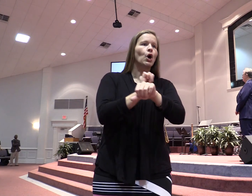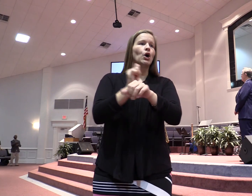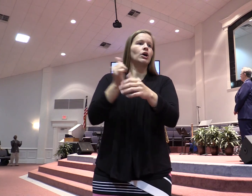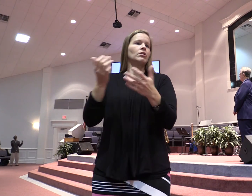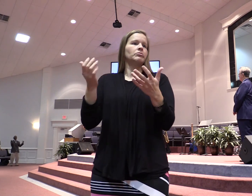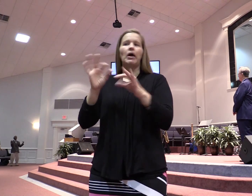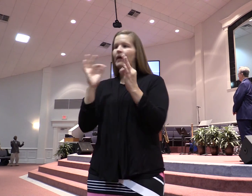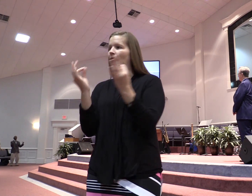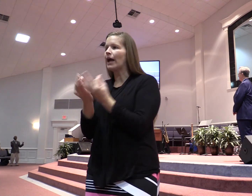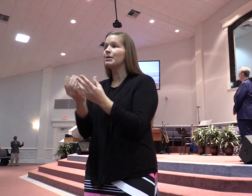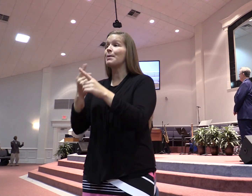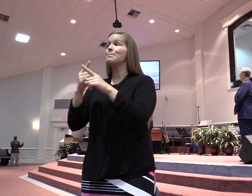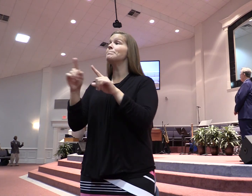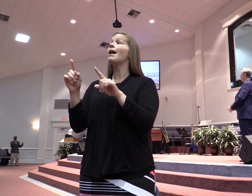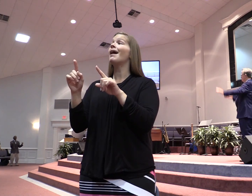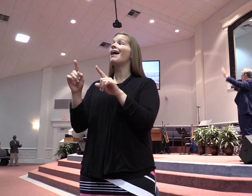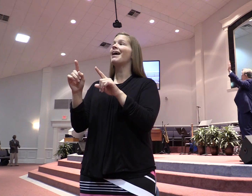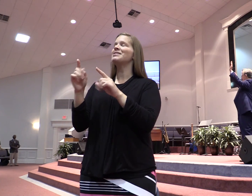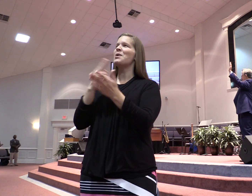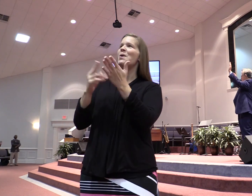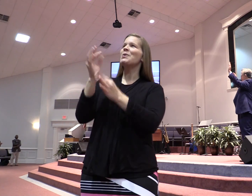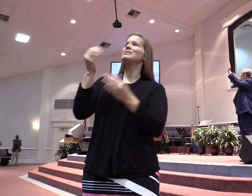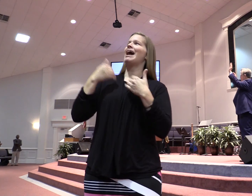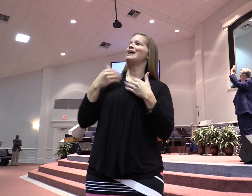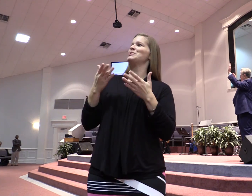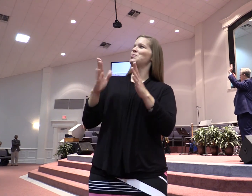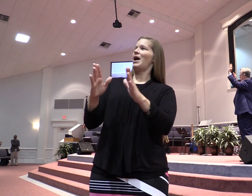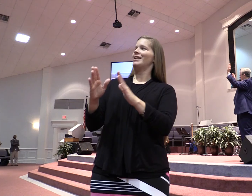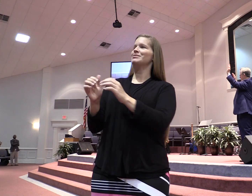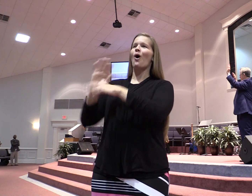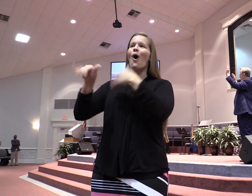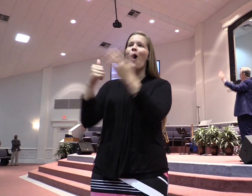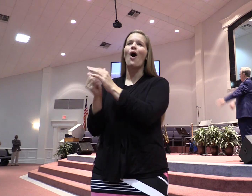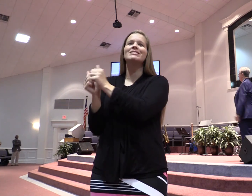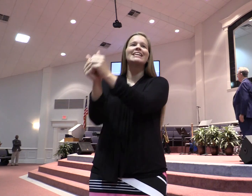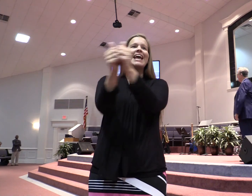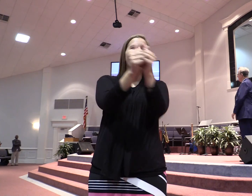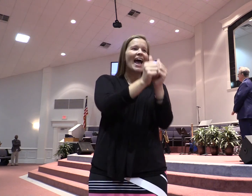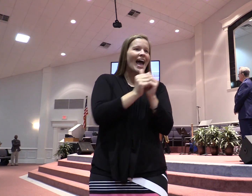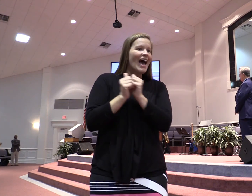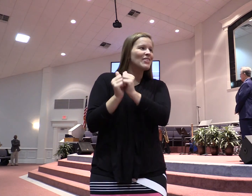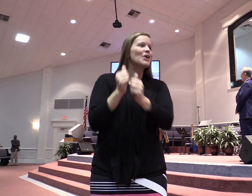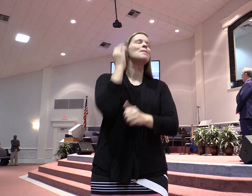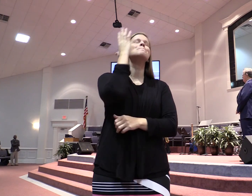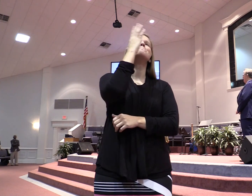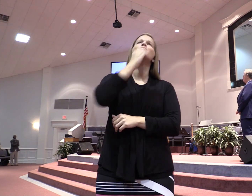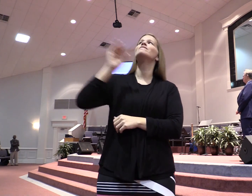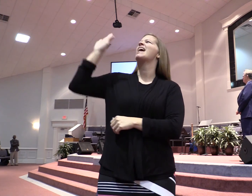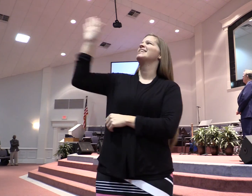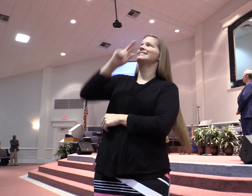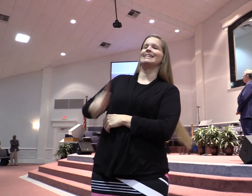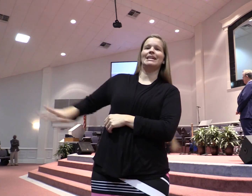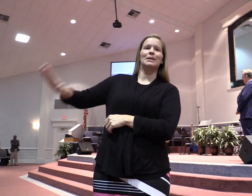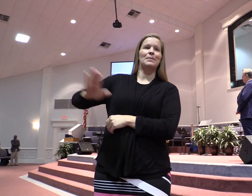neighborhoods. But the Holy Ghost has a way of bringing different Amen. People together. And that's what's beautiful about God's kingdom. Amen?